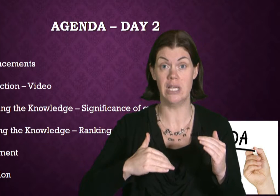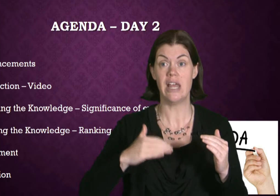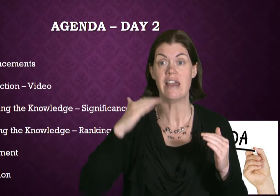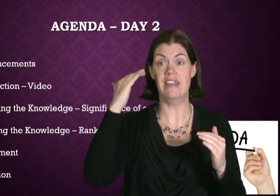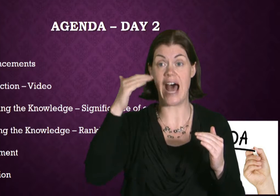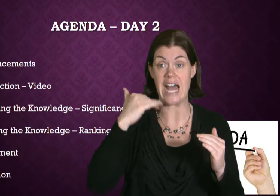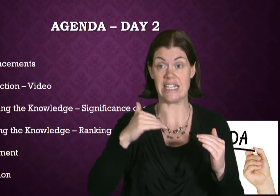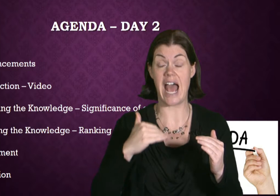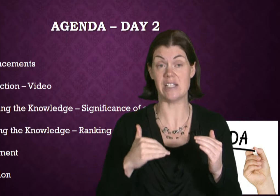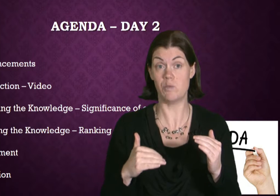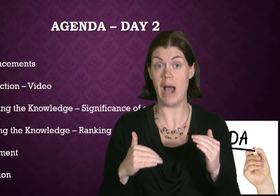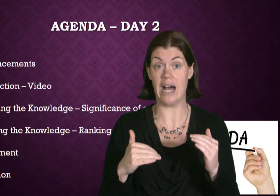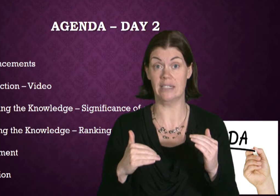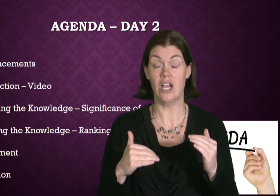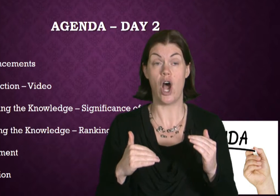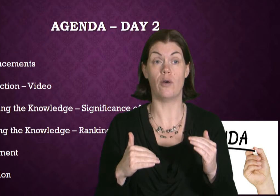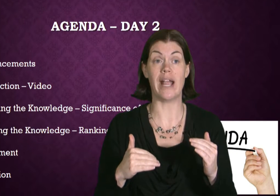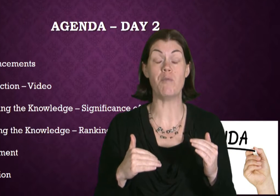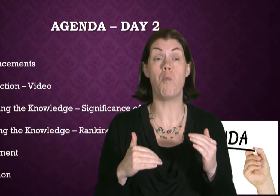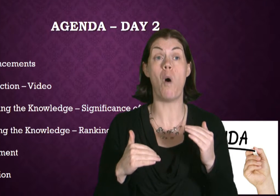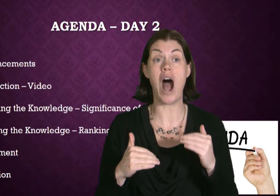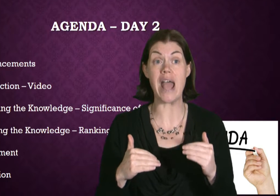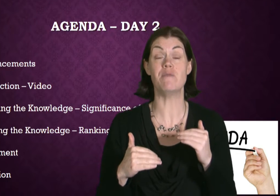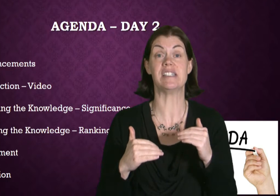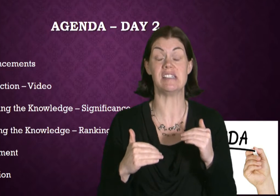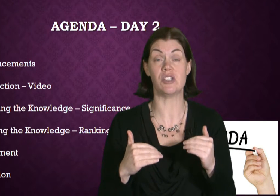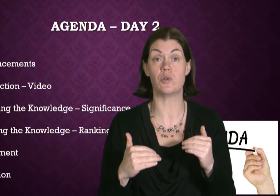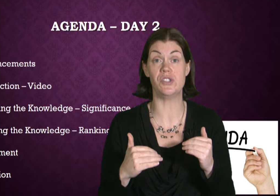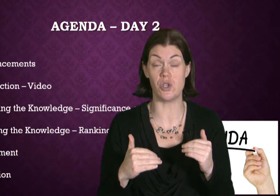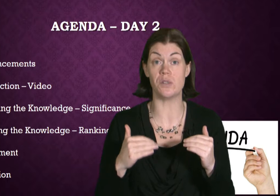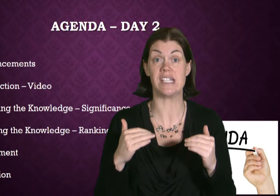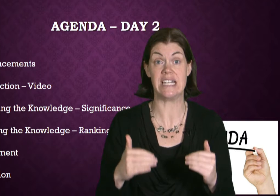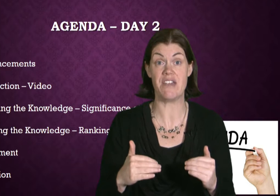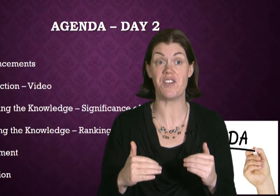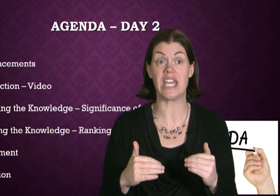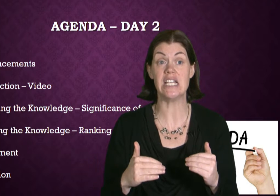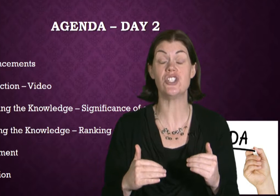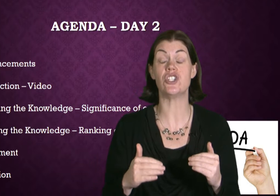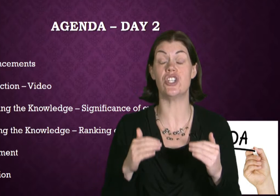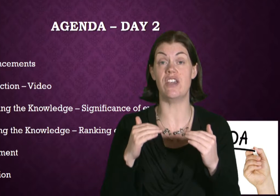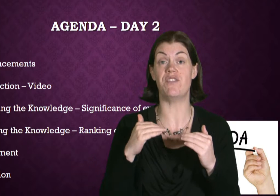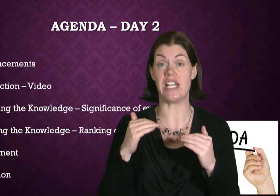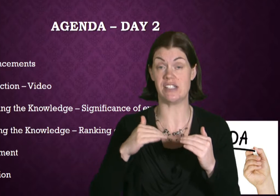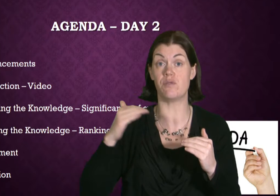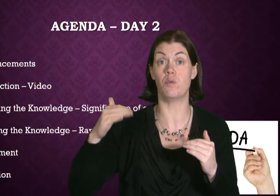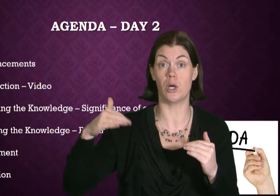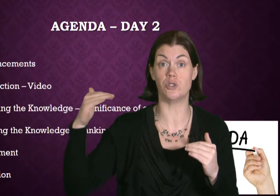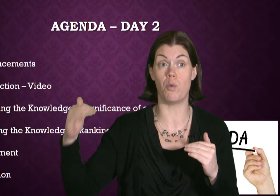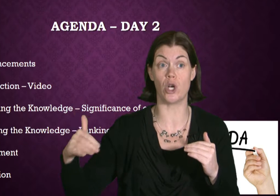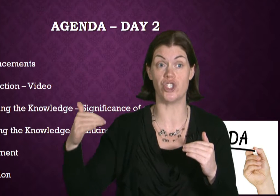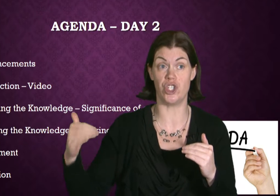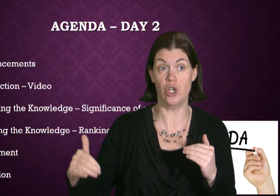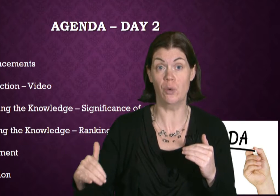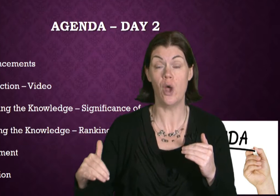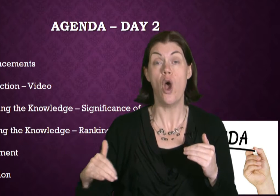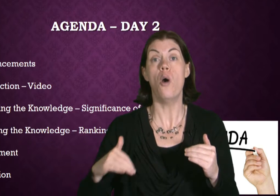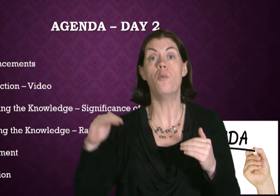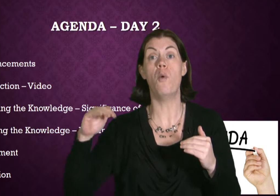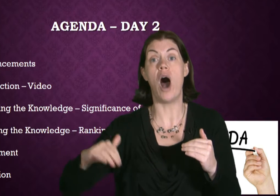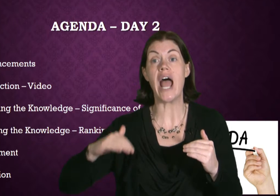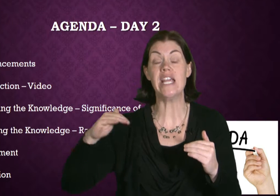from that as well. All right, why was it so significant to the events of World War